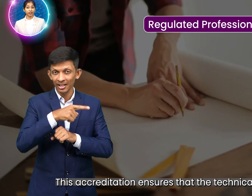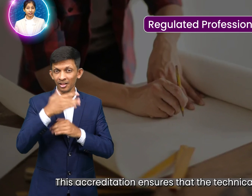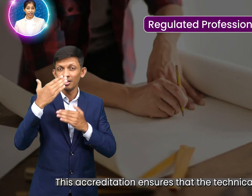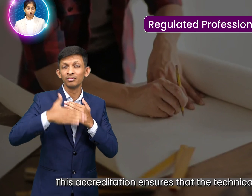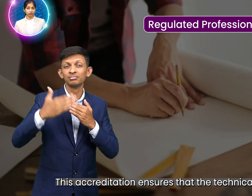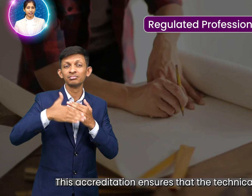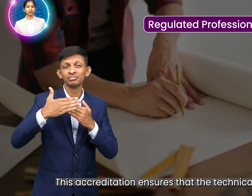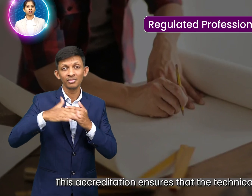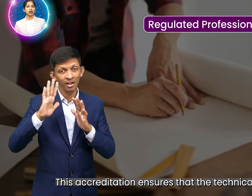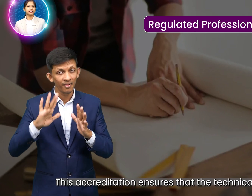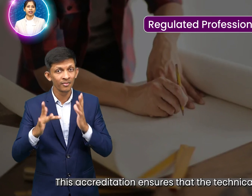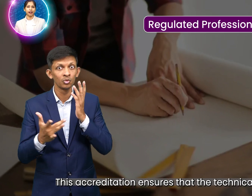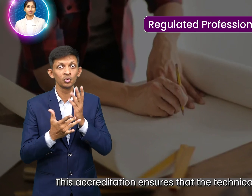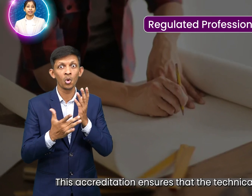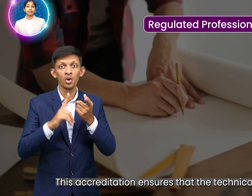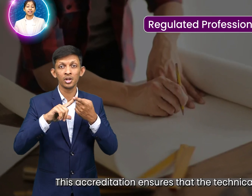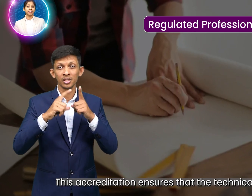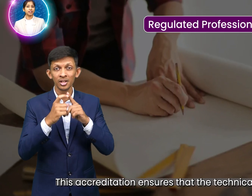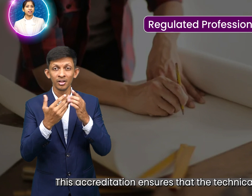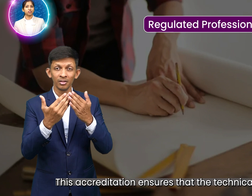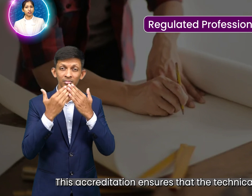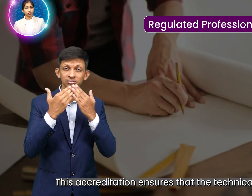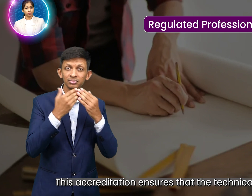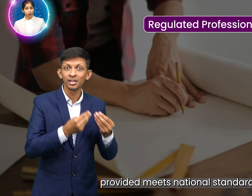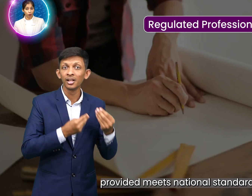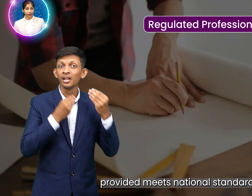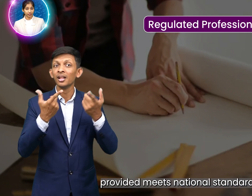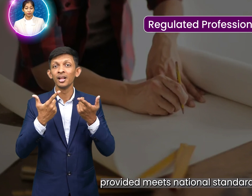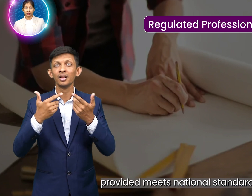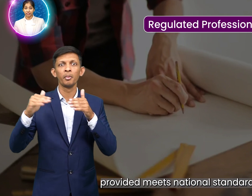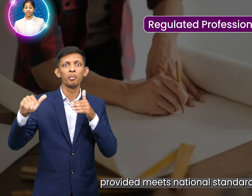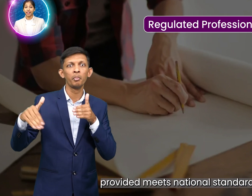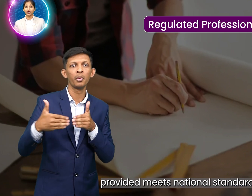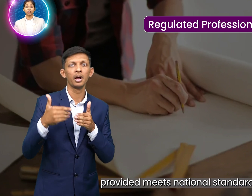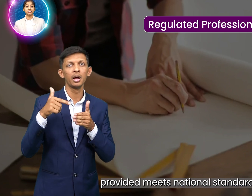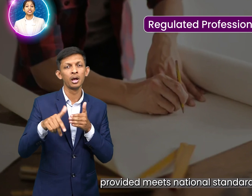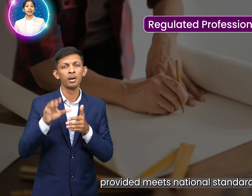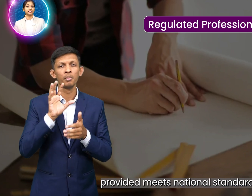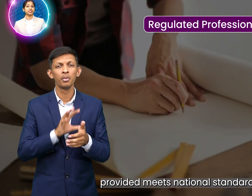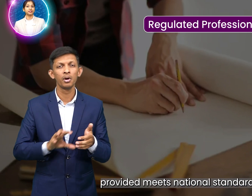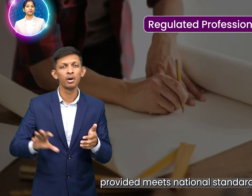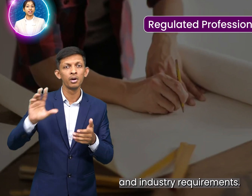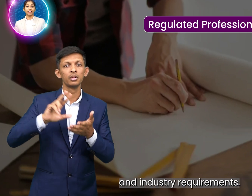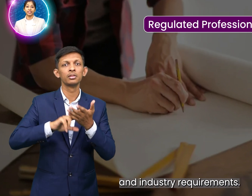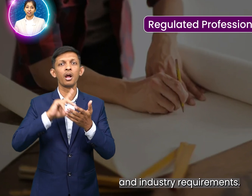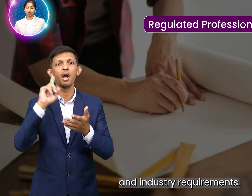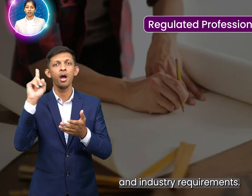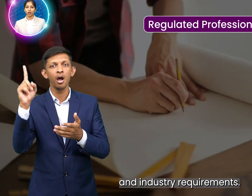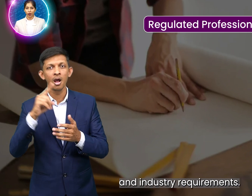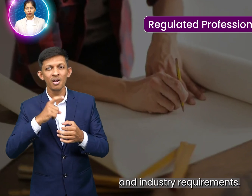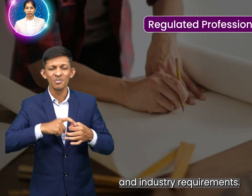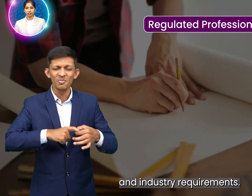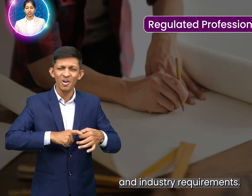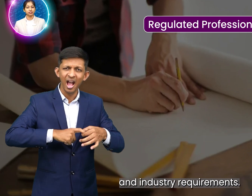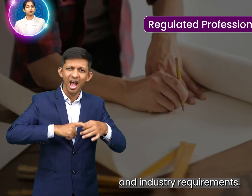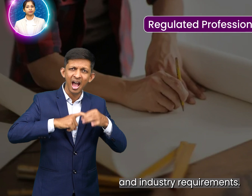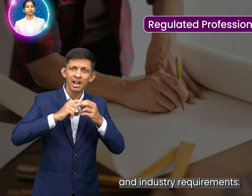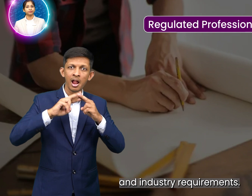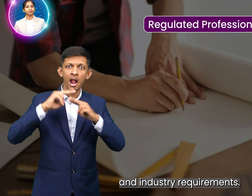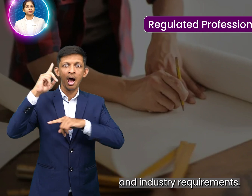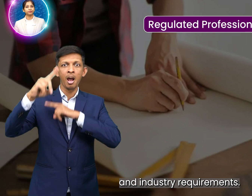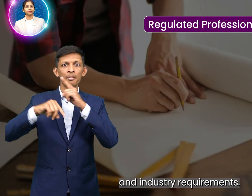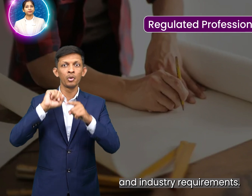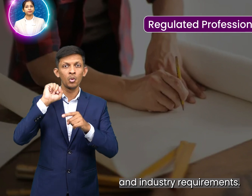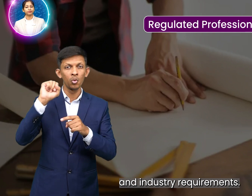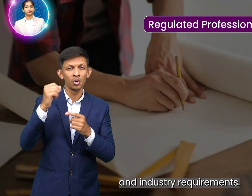This accreditation ensures that the technical education provided meets national standards and industry requirements.